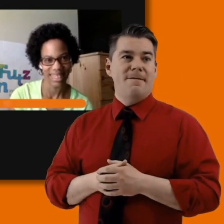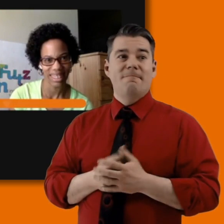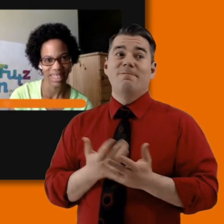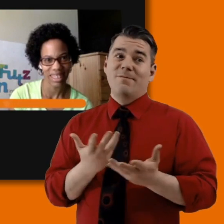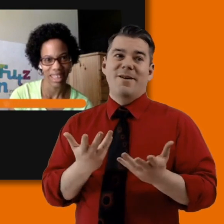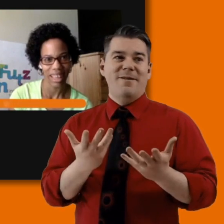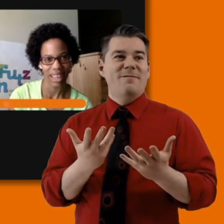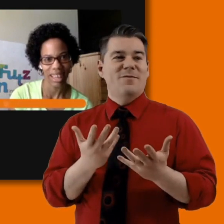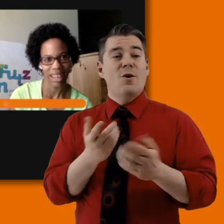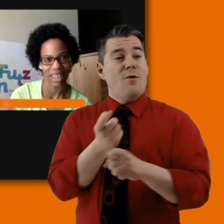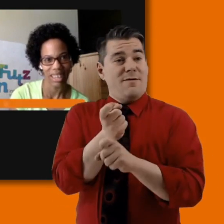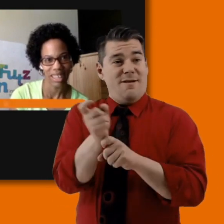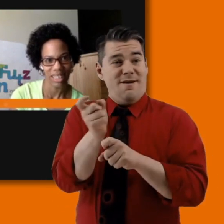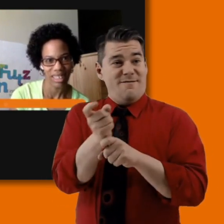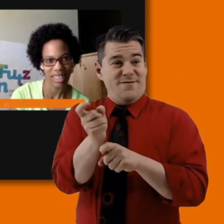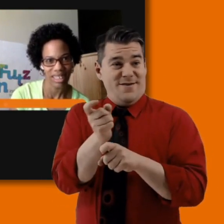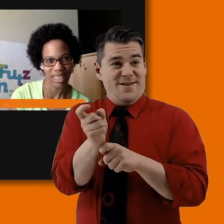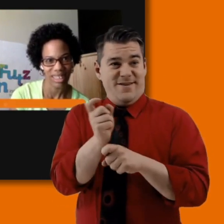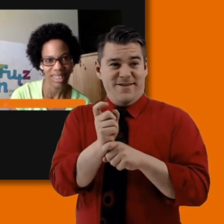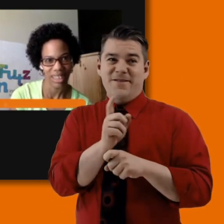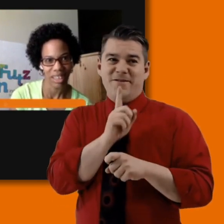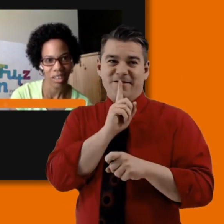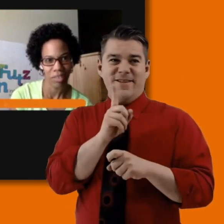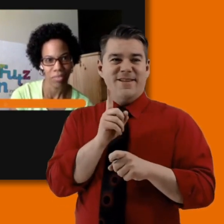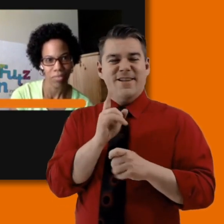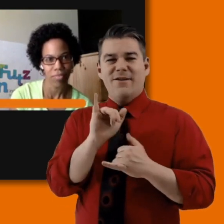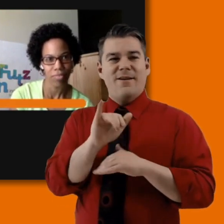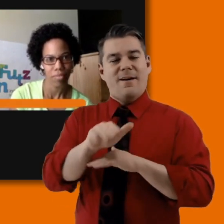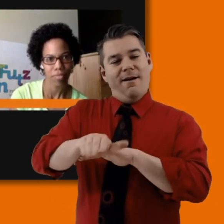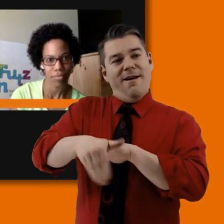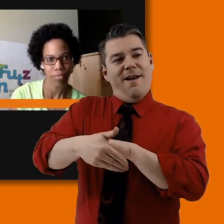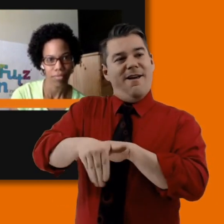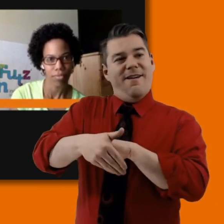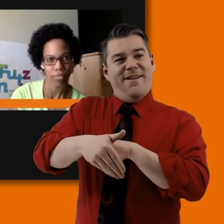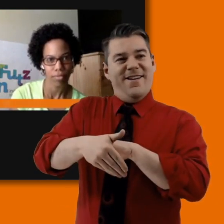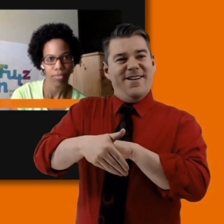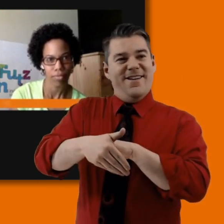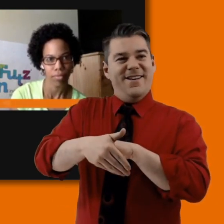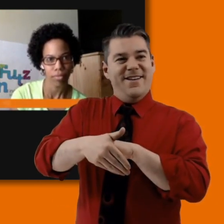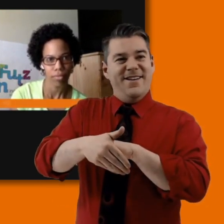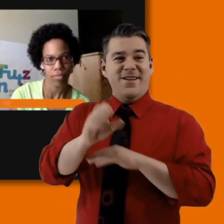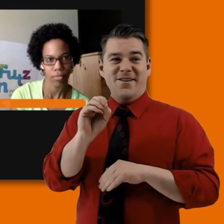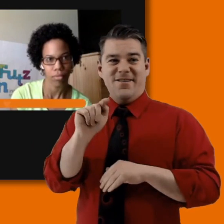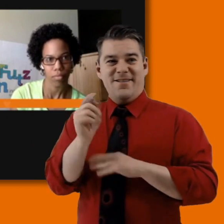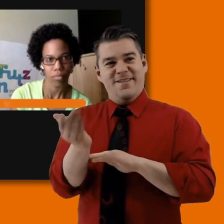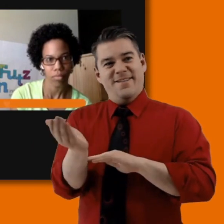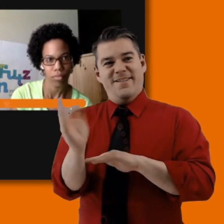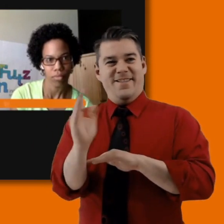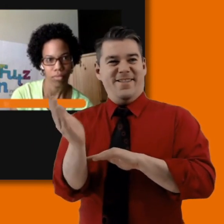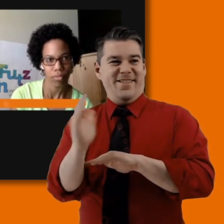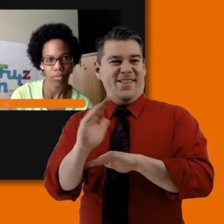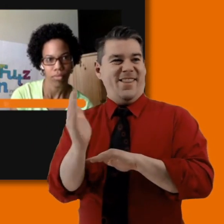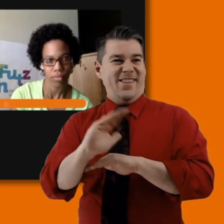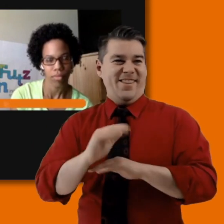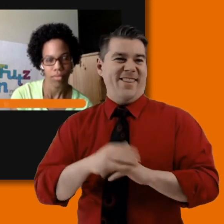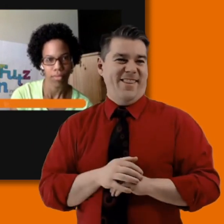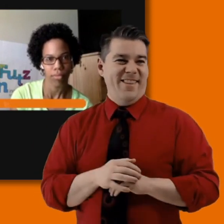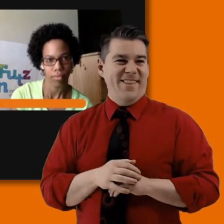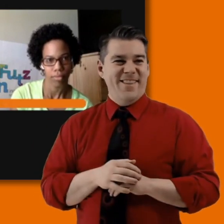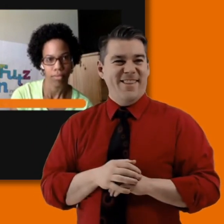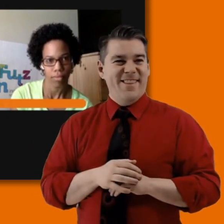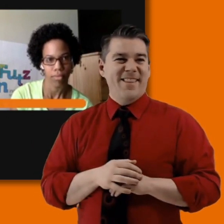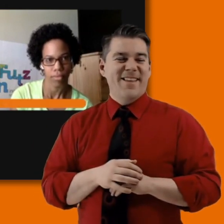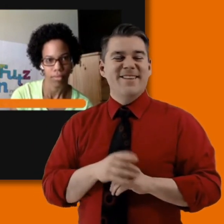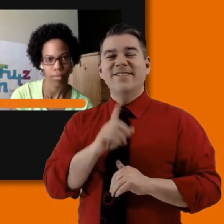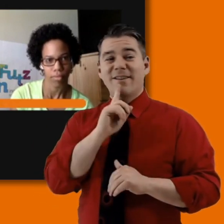Yeah, so comedy is definitely it's a night owl thing, and OT is more of a daytime thing. So when I